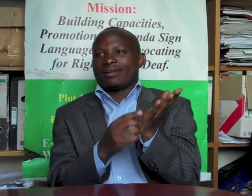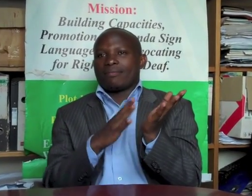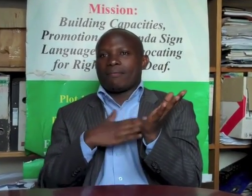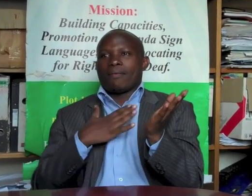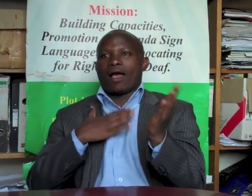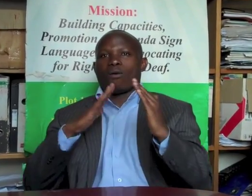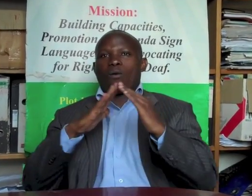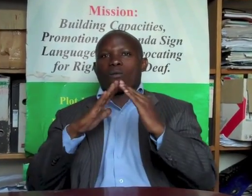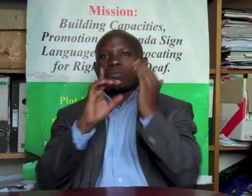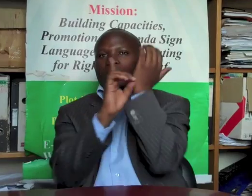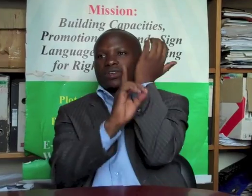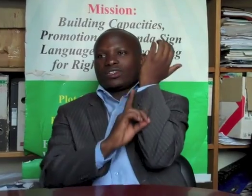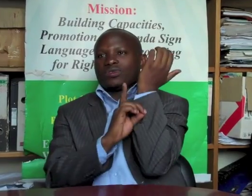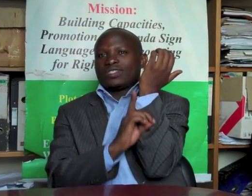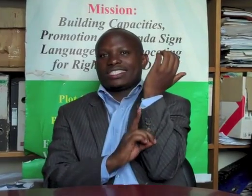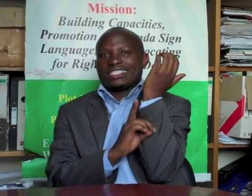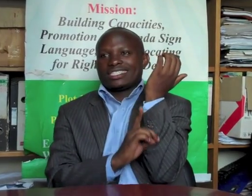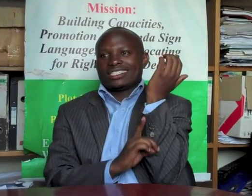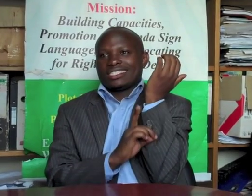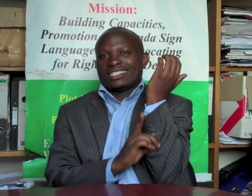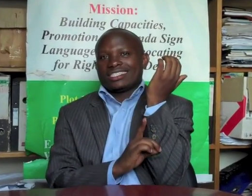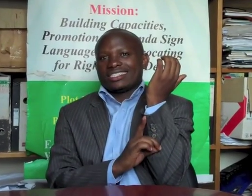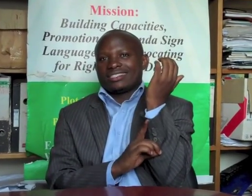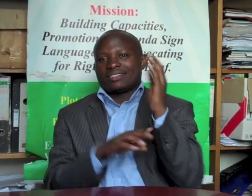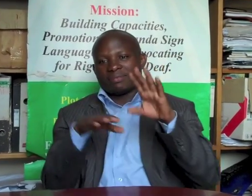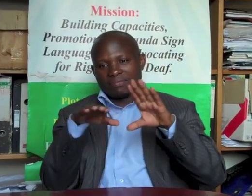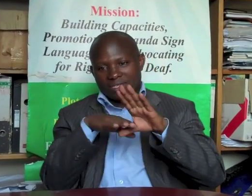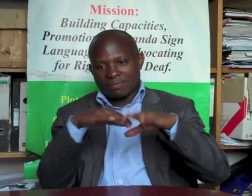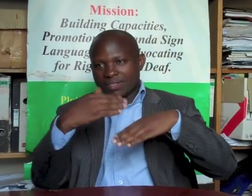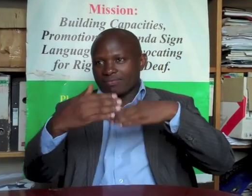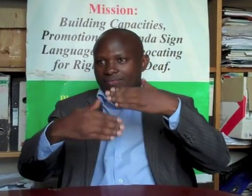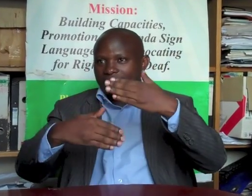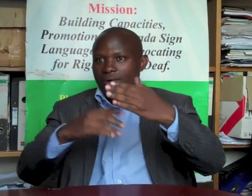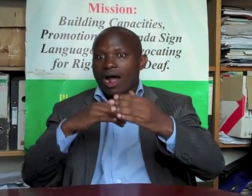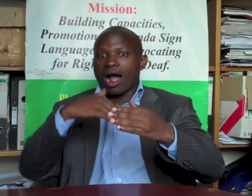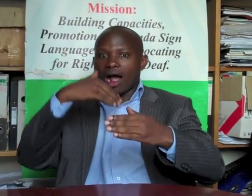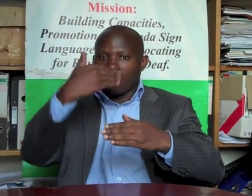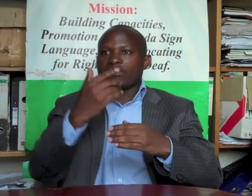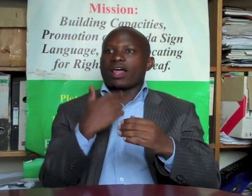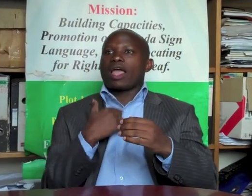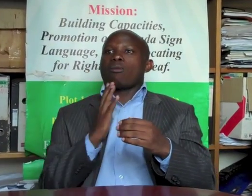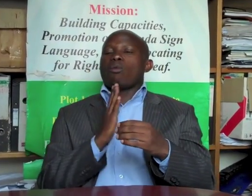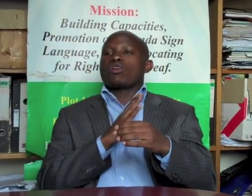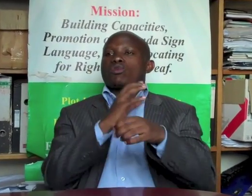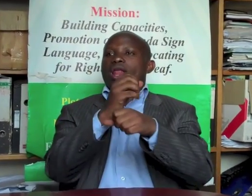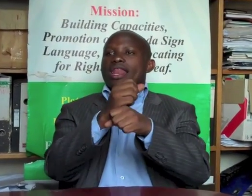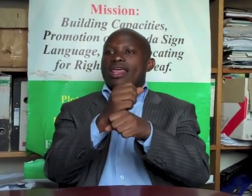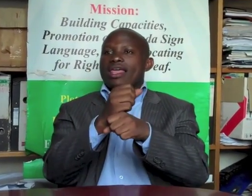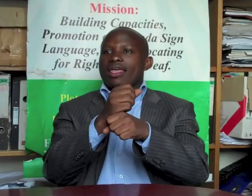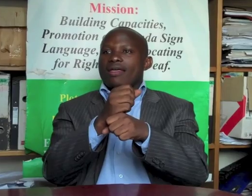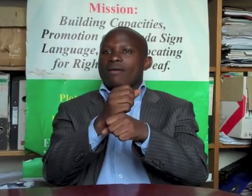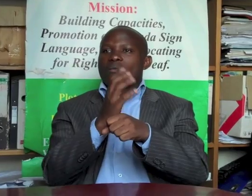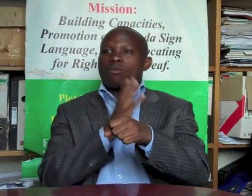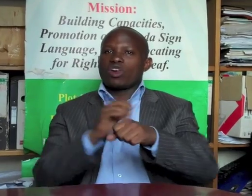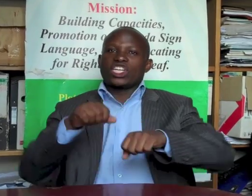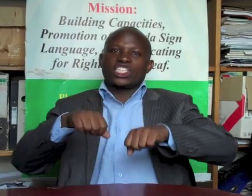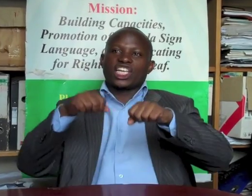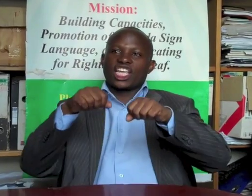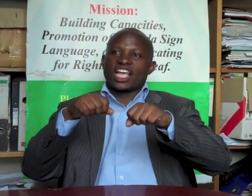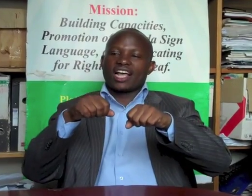member from Western Uganda, my home district. So I continued to be a member. Then after I joined the board of UNAD,